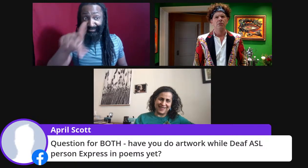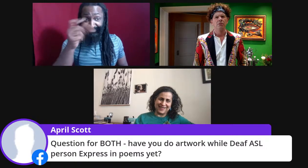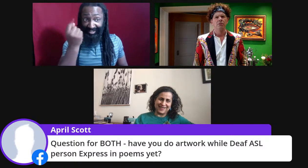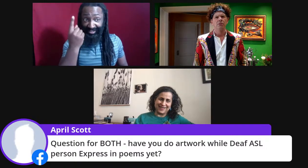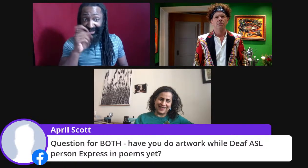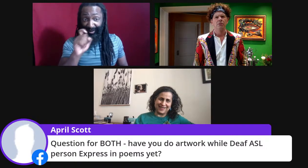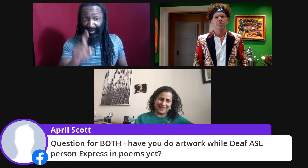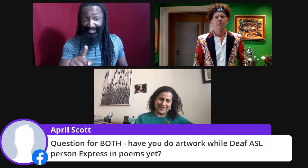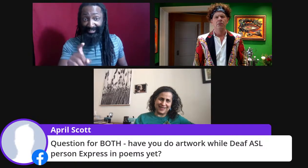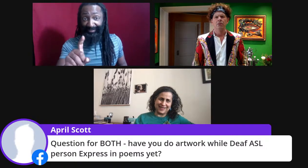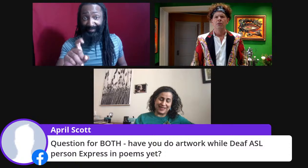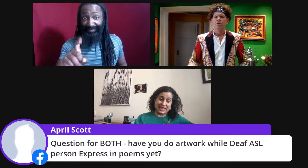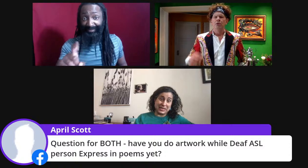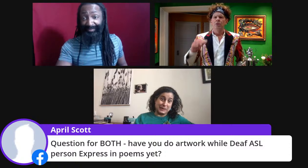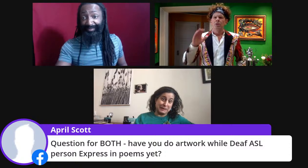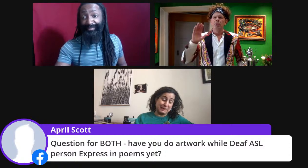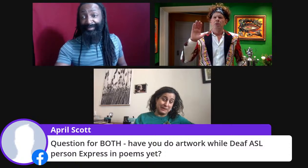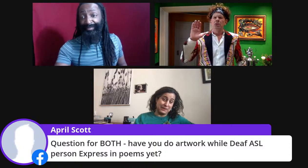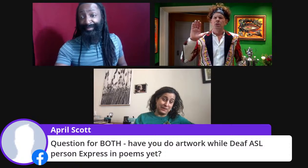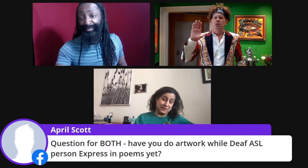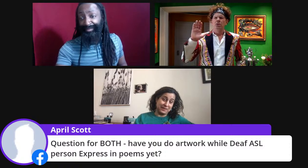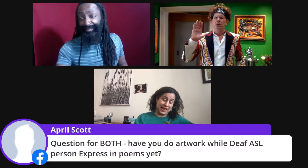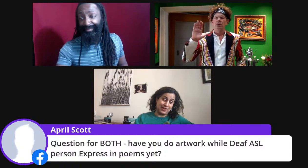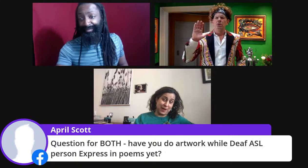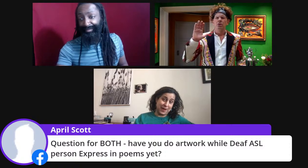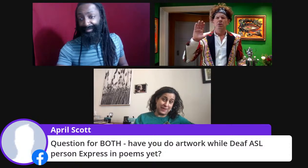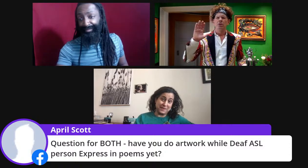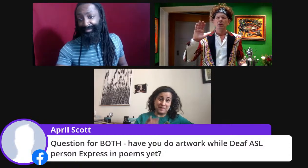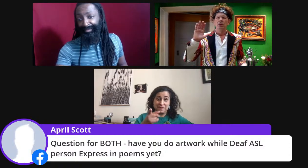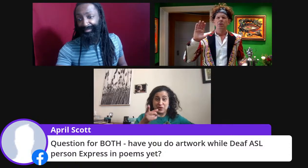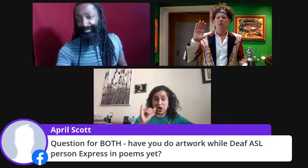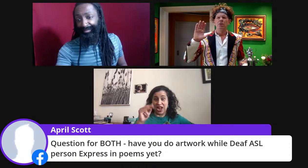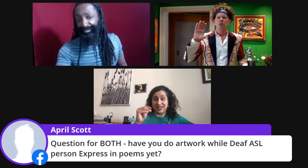if I understand the question. Did you guys understand the question?